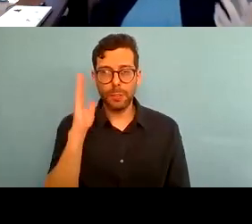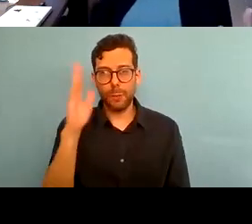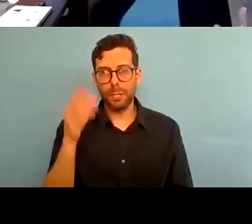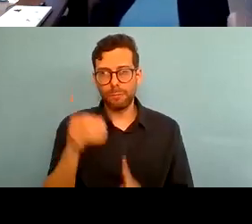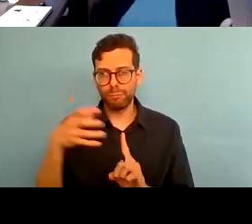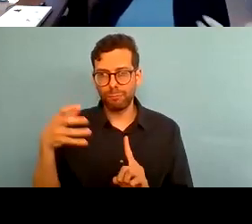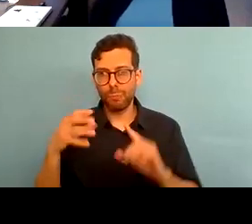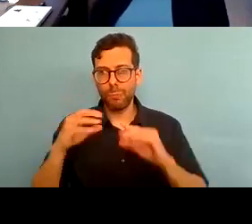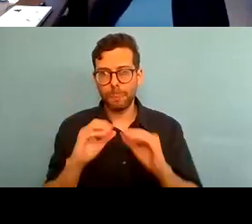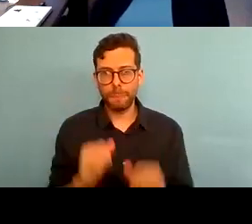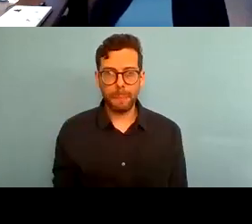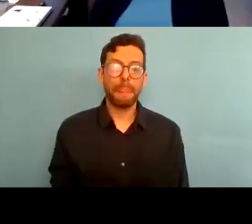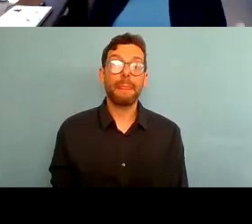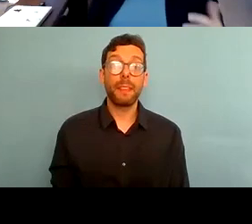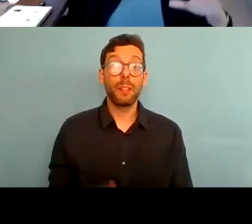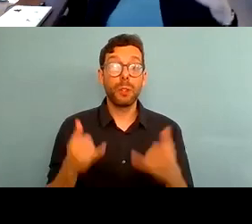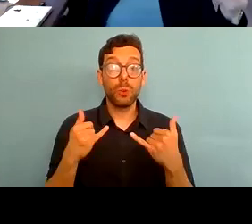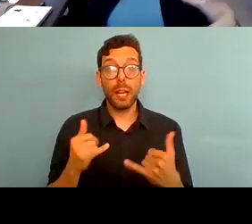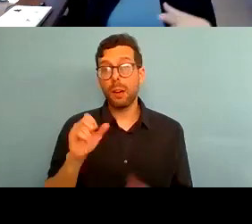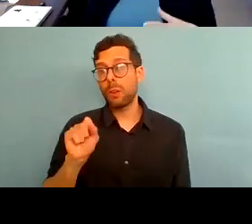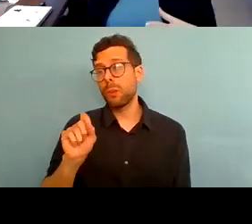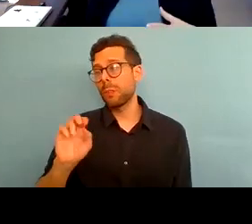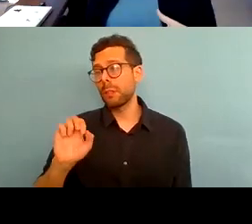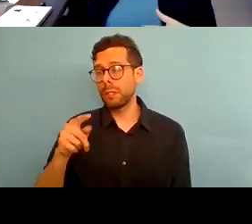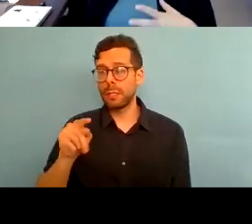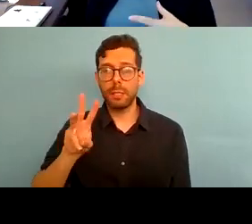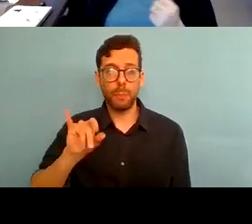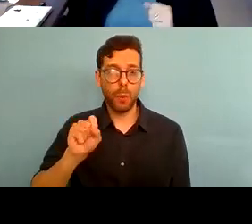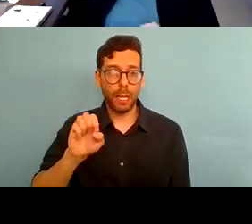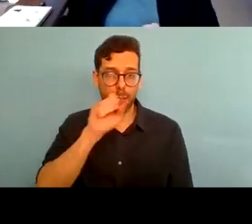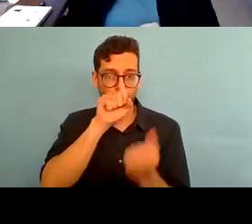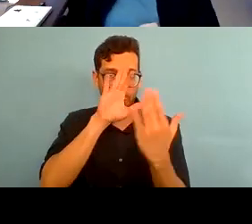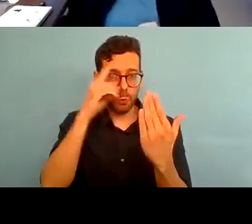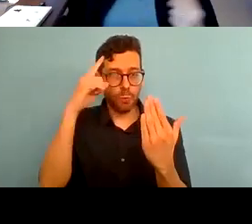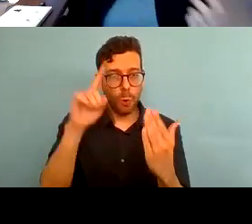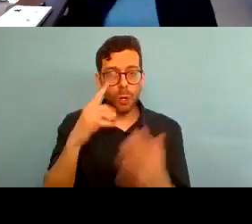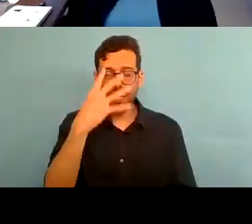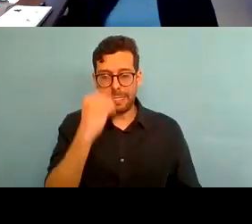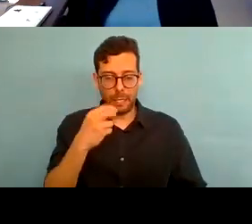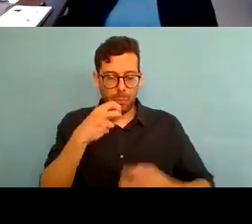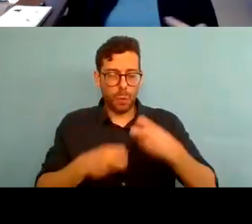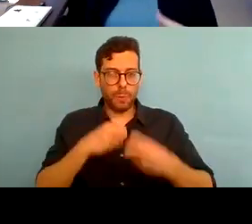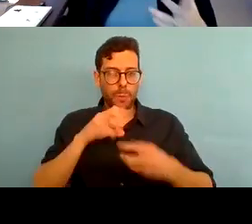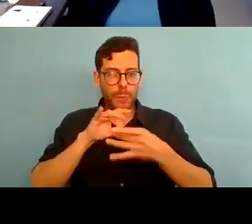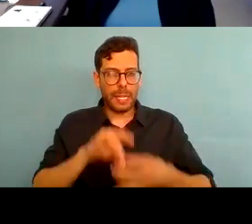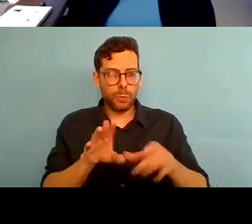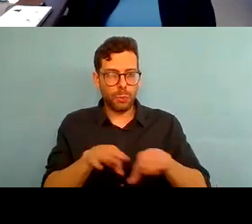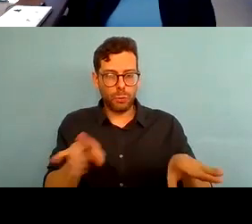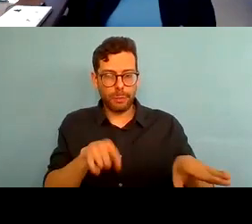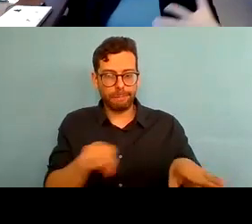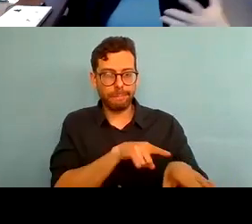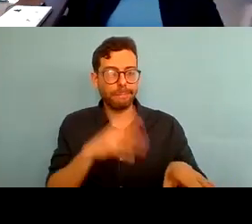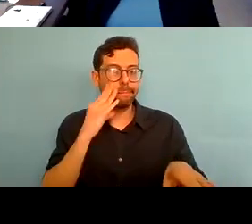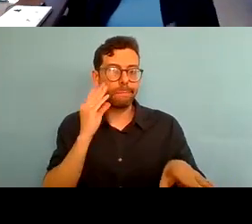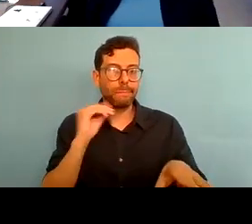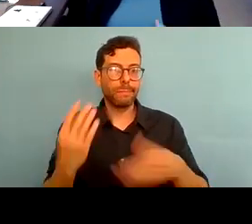I'm going to walk you through kind of the stepwise approach for how you can look at sleep issues in children with autism. Again, I like to think about this as the 4 A's,